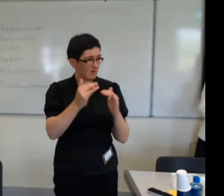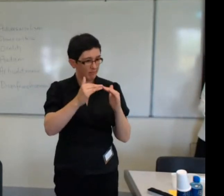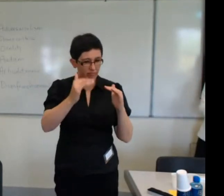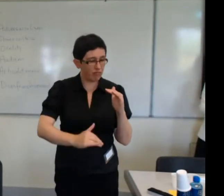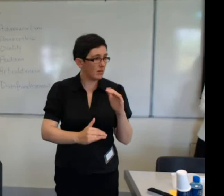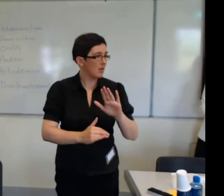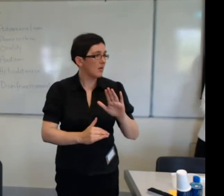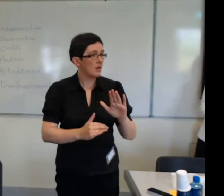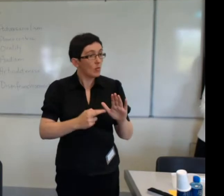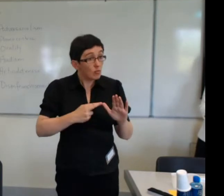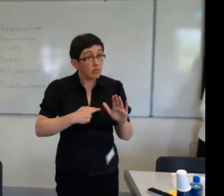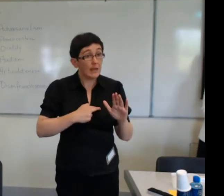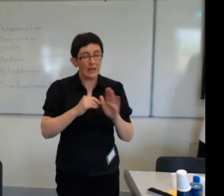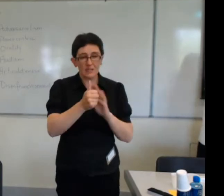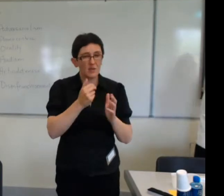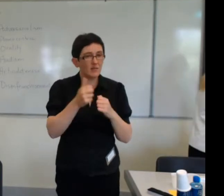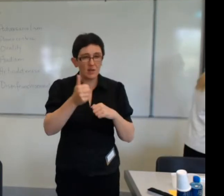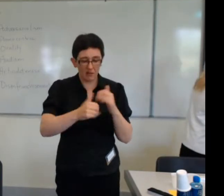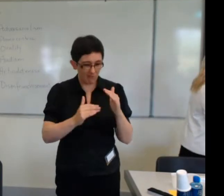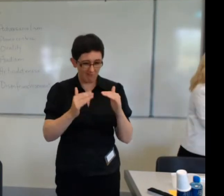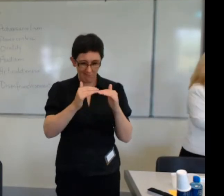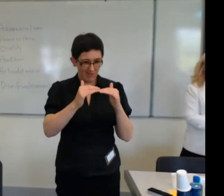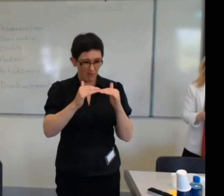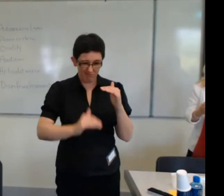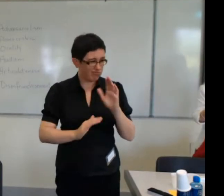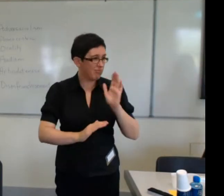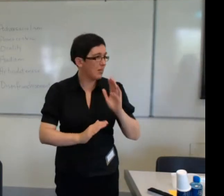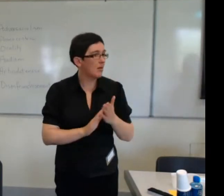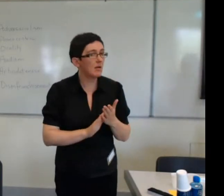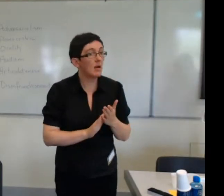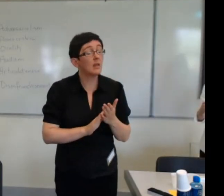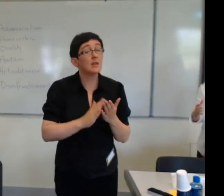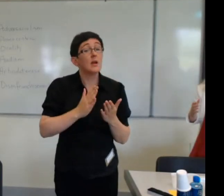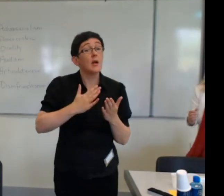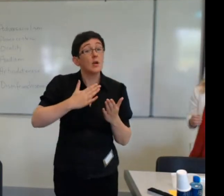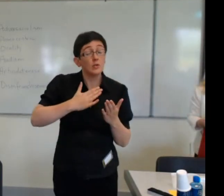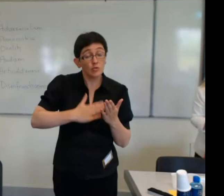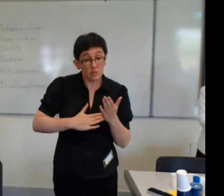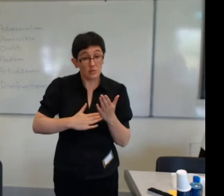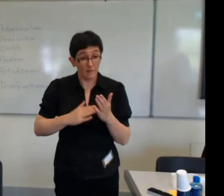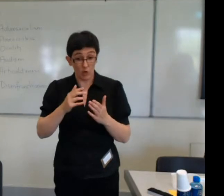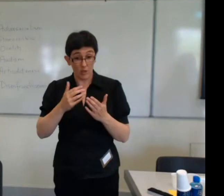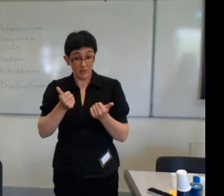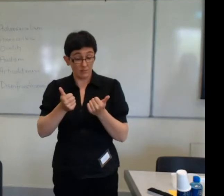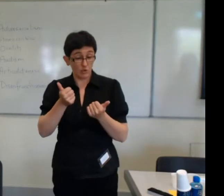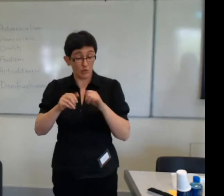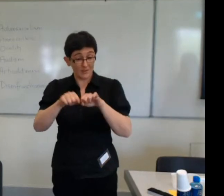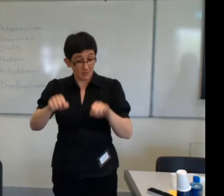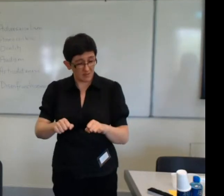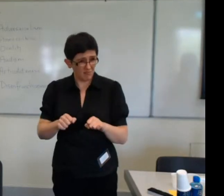their actual experience in their day-to-day lives. And again, this isn't just true for the justice system. It's also true in other spheres that we've looked at.